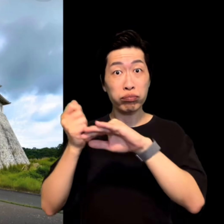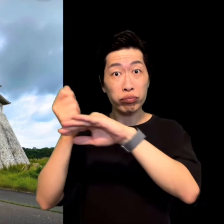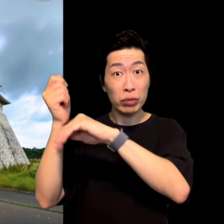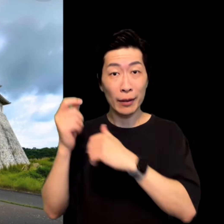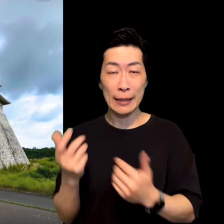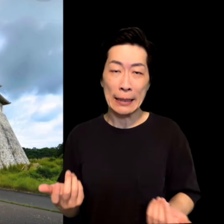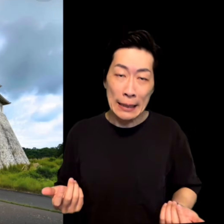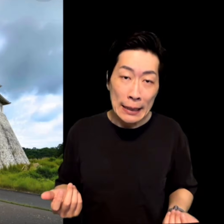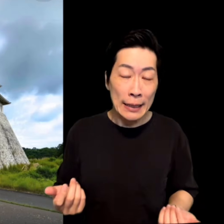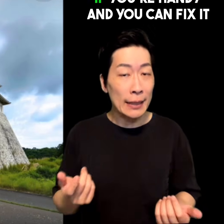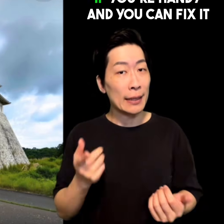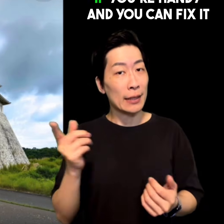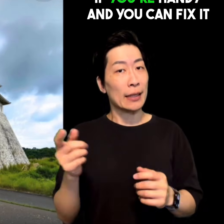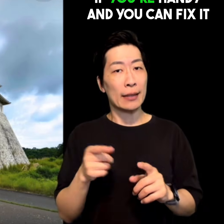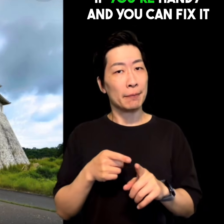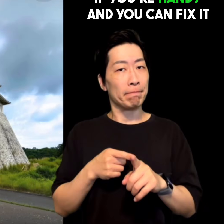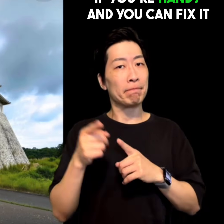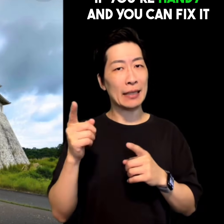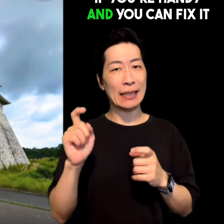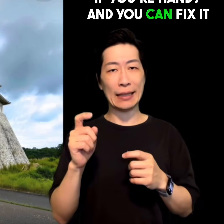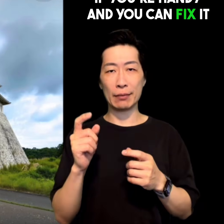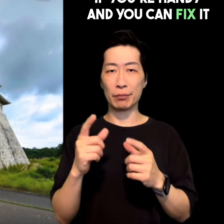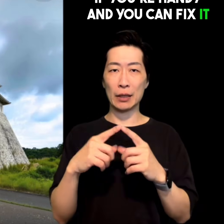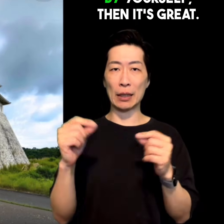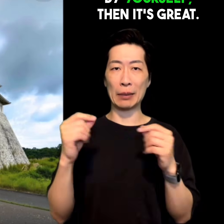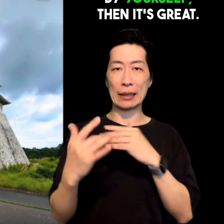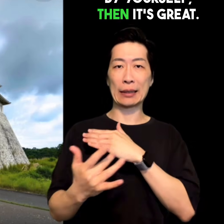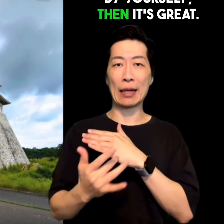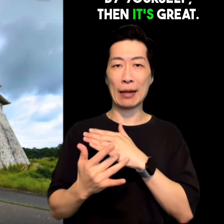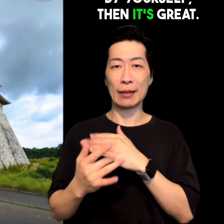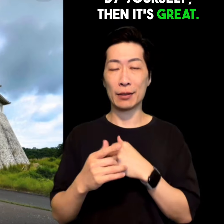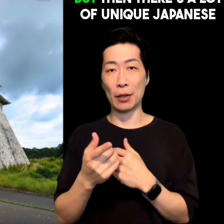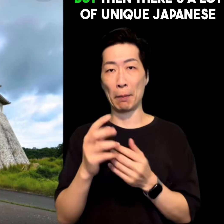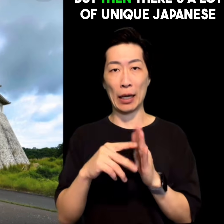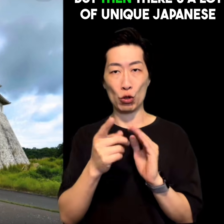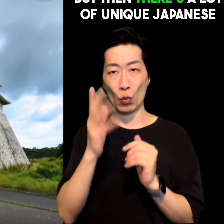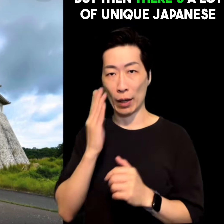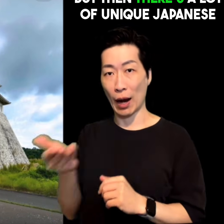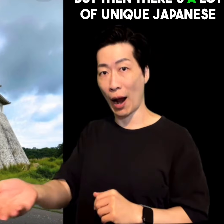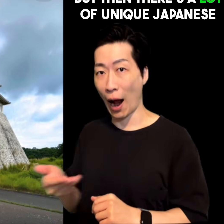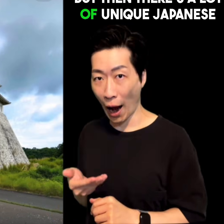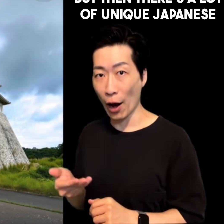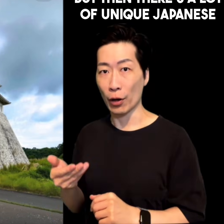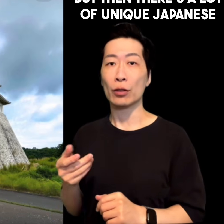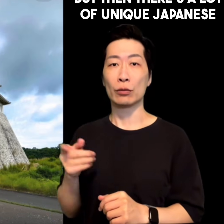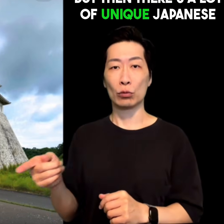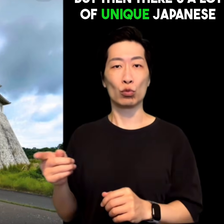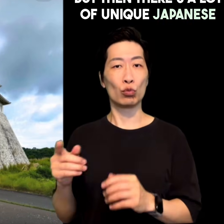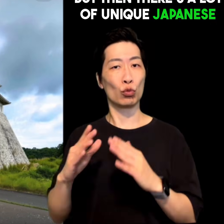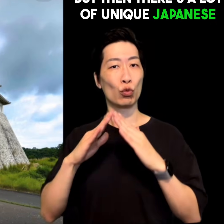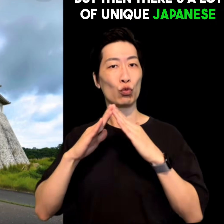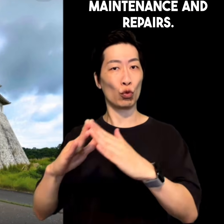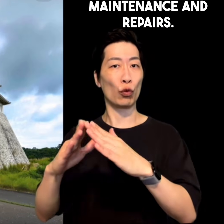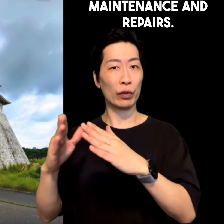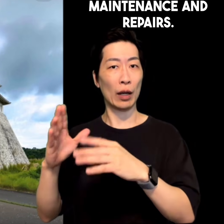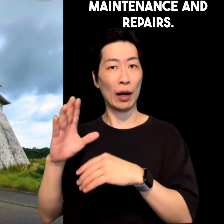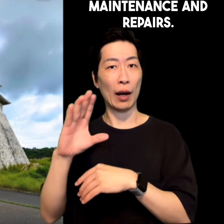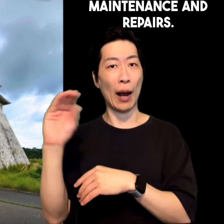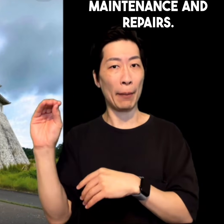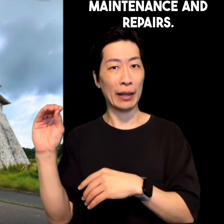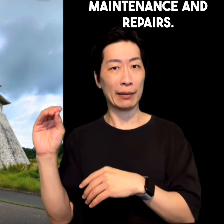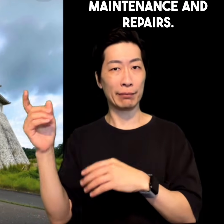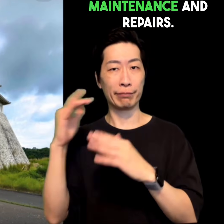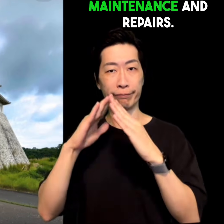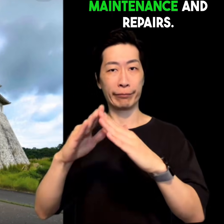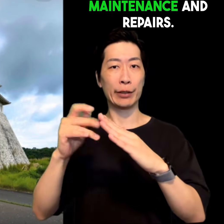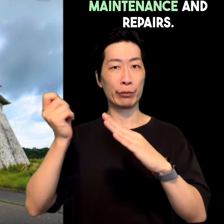costs. If you're handy and you can fix it by yourself, then it's great. But then there's a lot of unique Japanese techniques